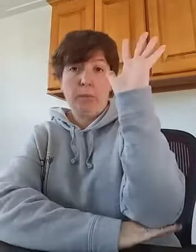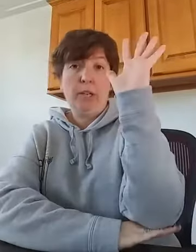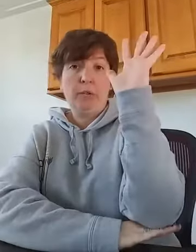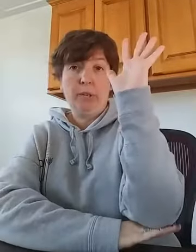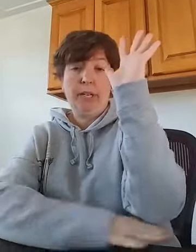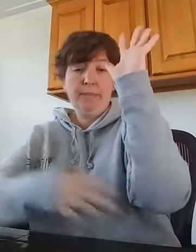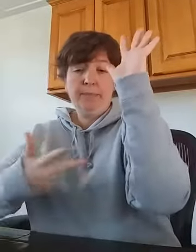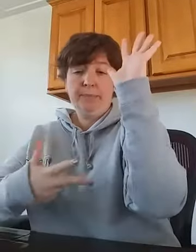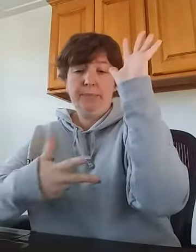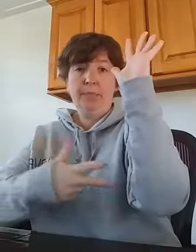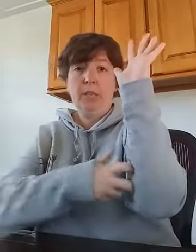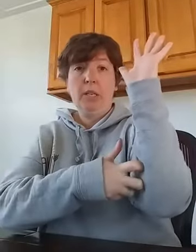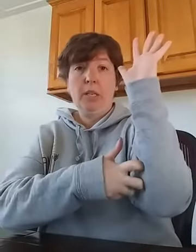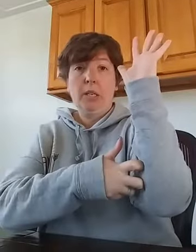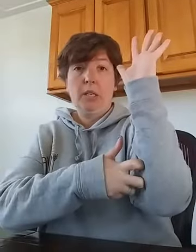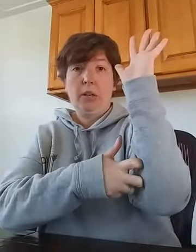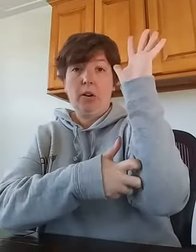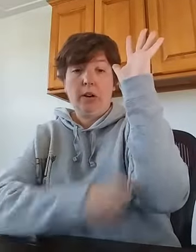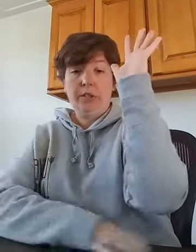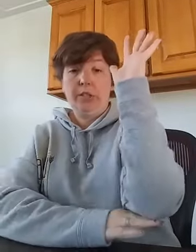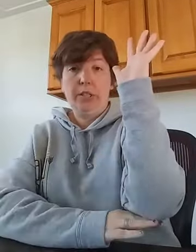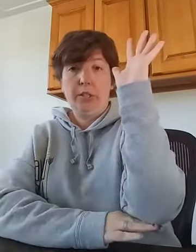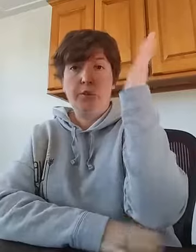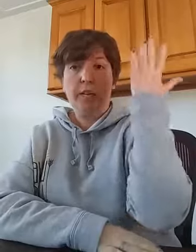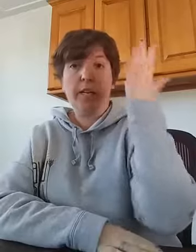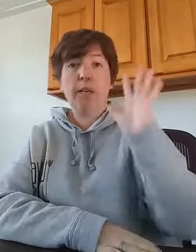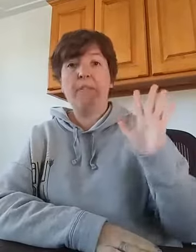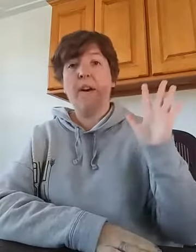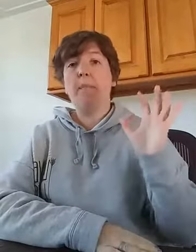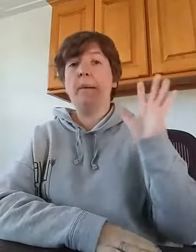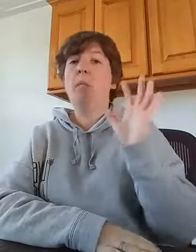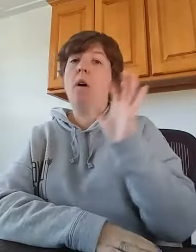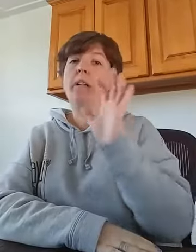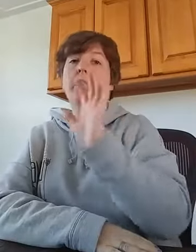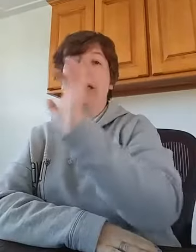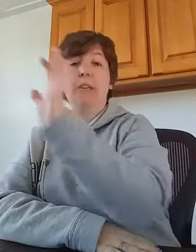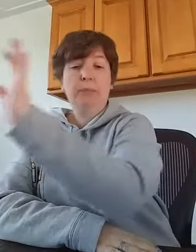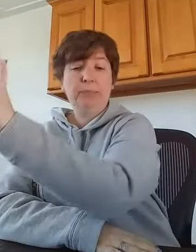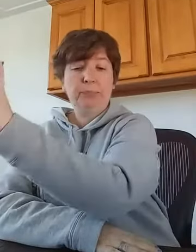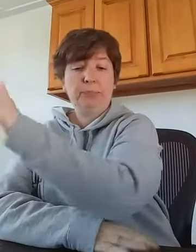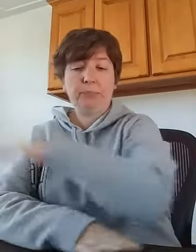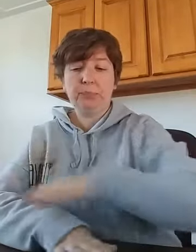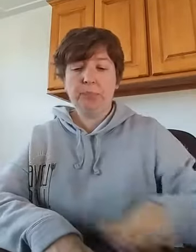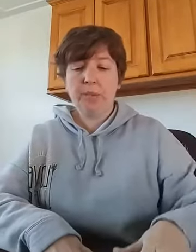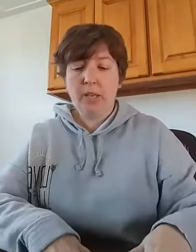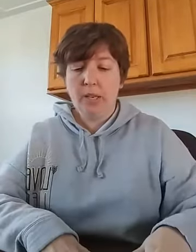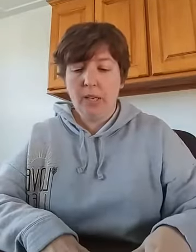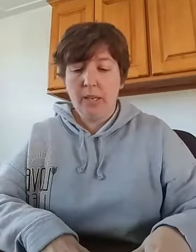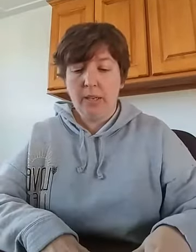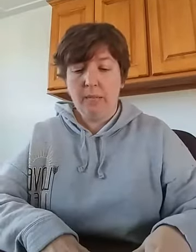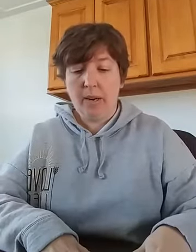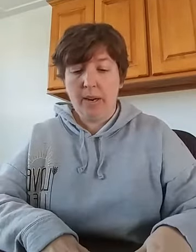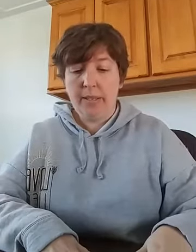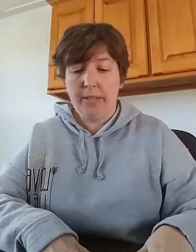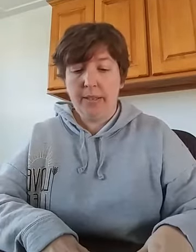a tree. The car crashes into the tree. It could be 5 people walking together. All right,